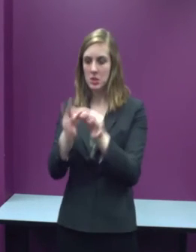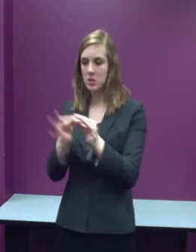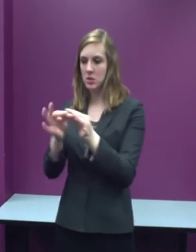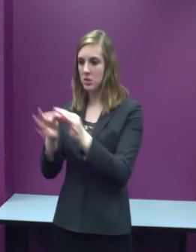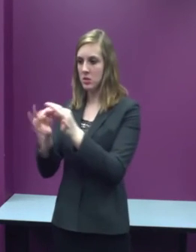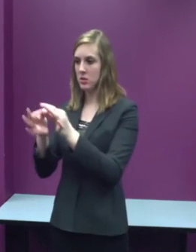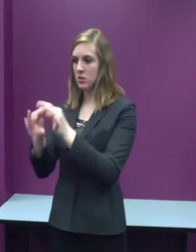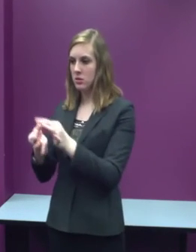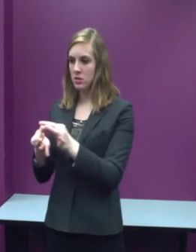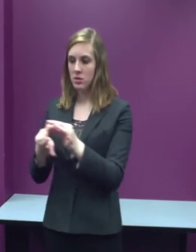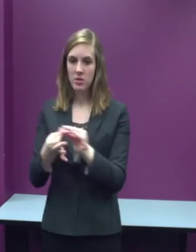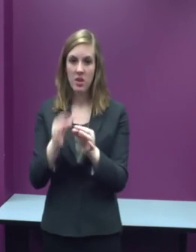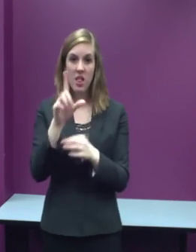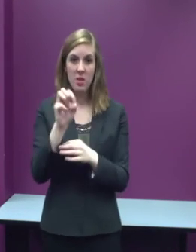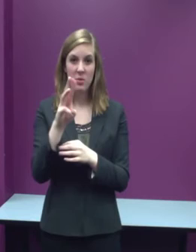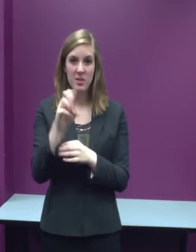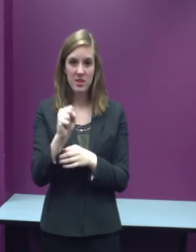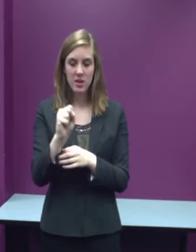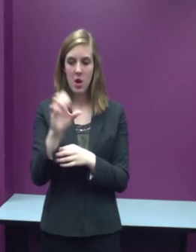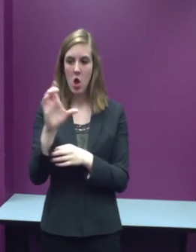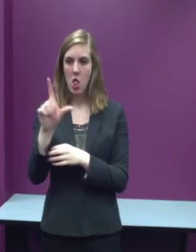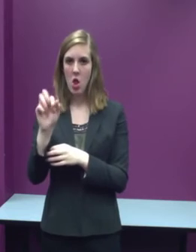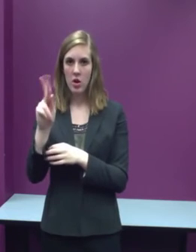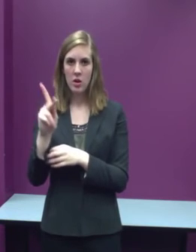once again they were extraordinarily lucky.